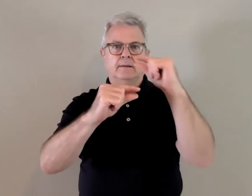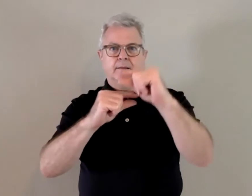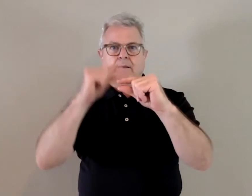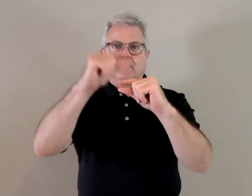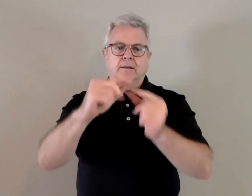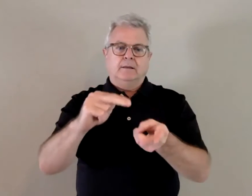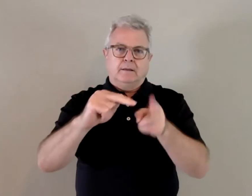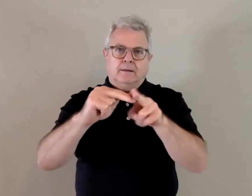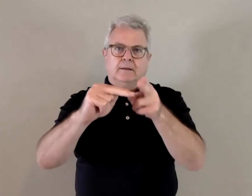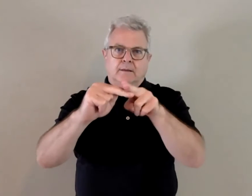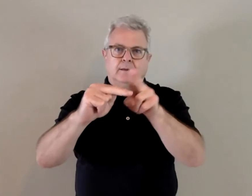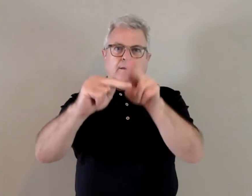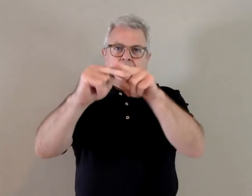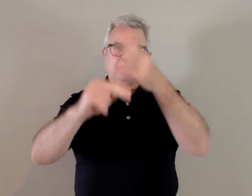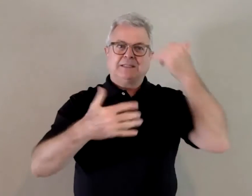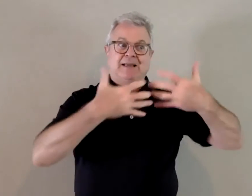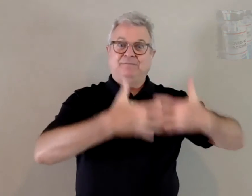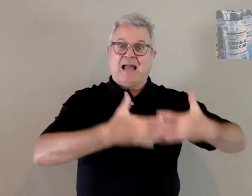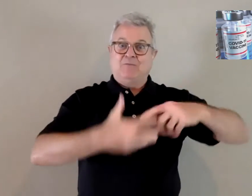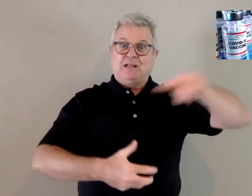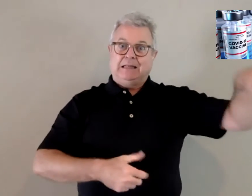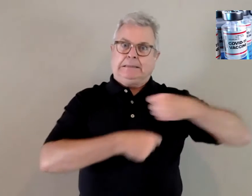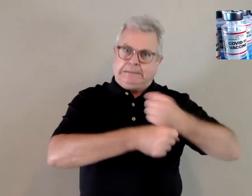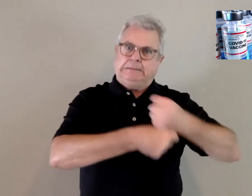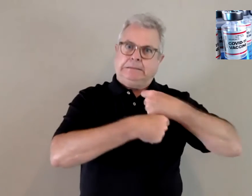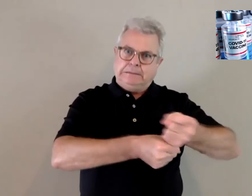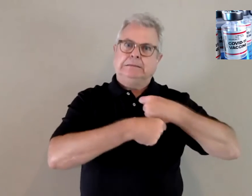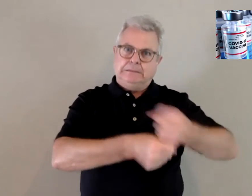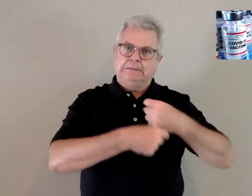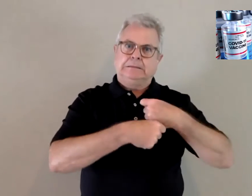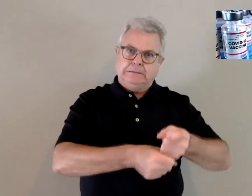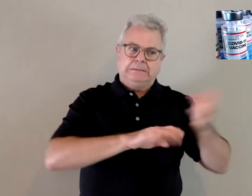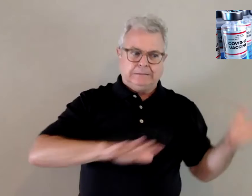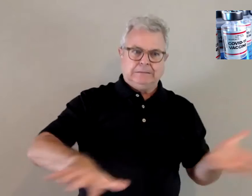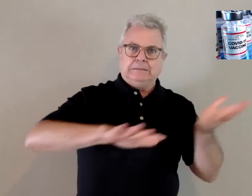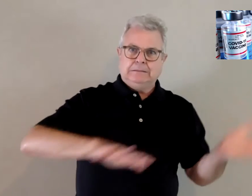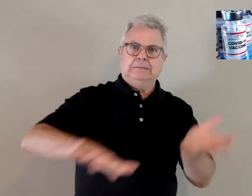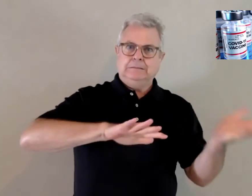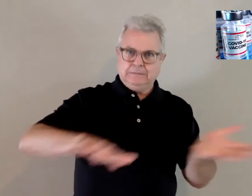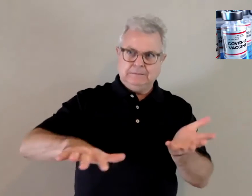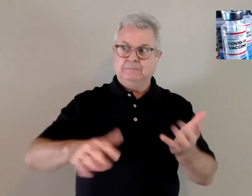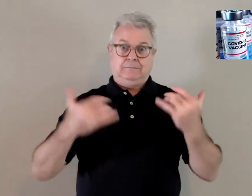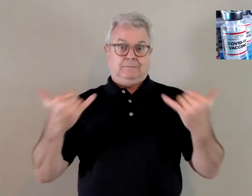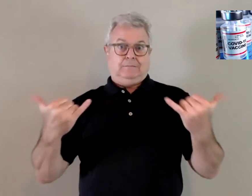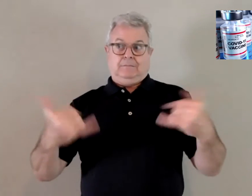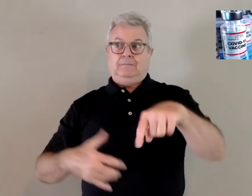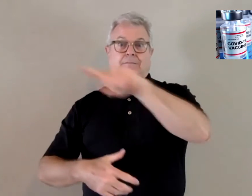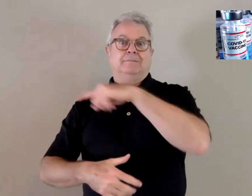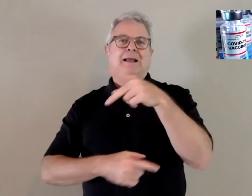months, we only got a very limited supply because they were still making the vaccine. And as they were able to